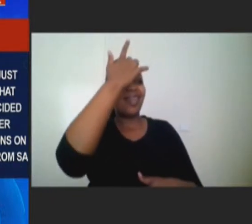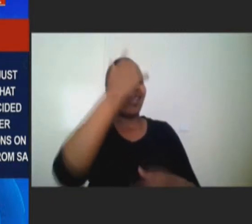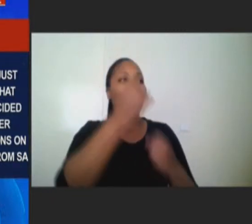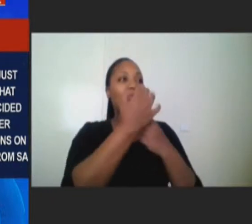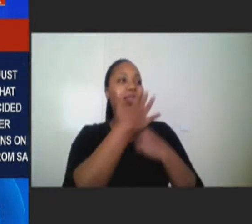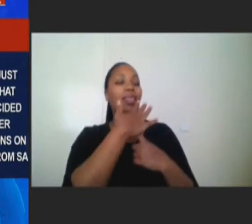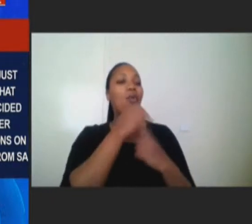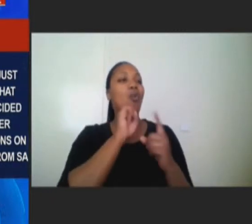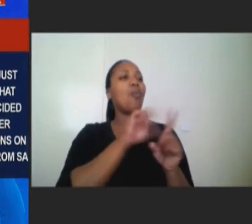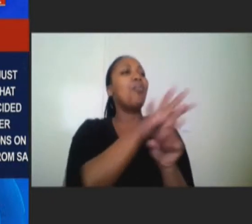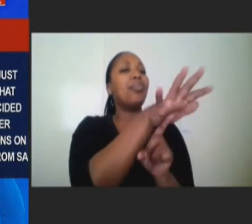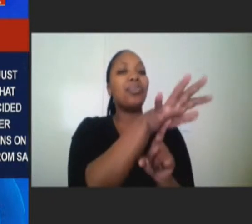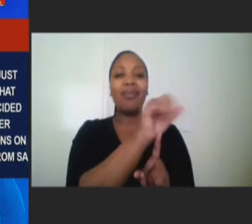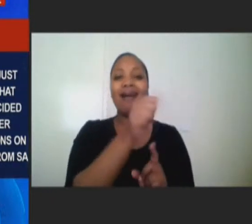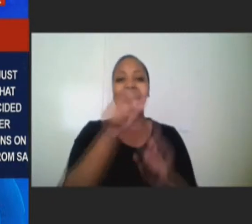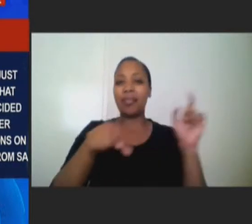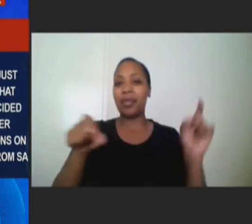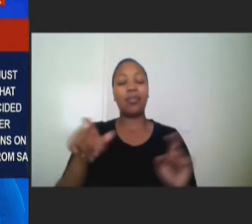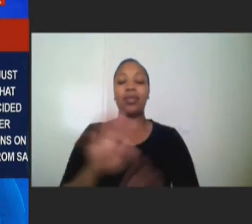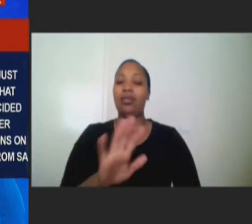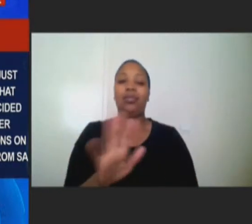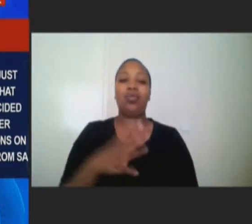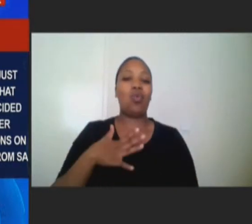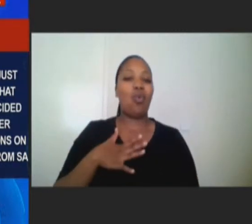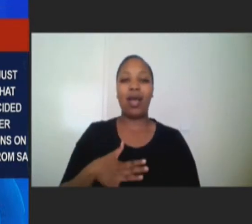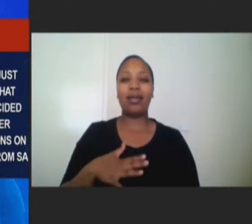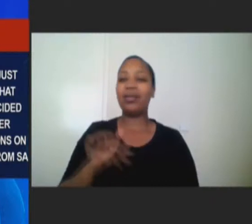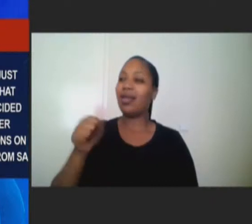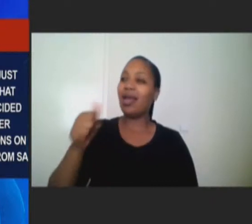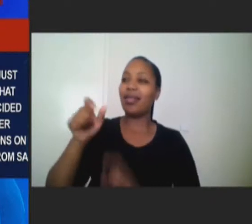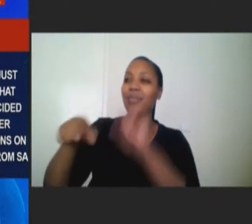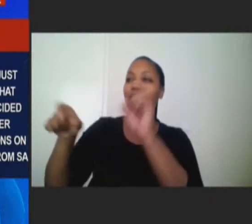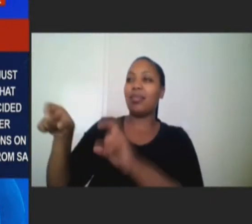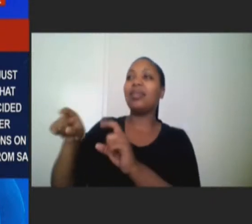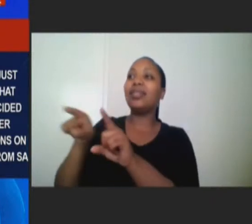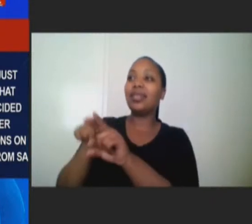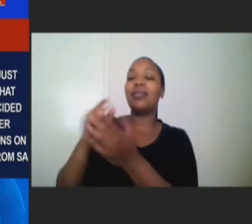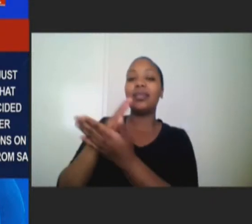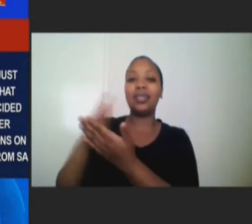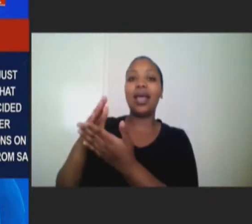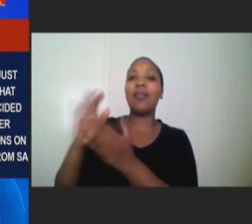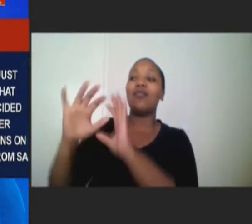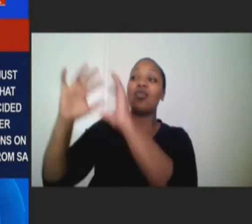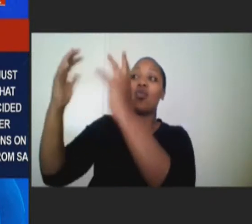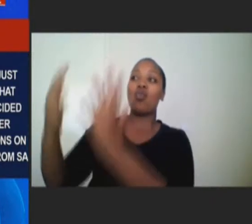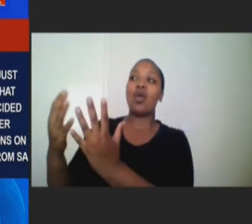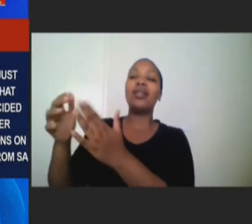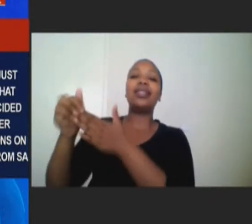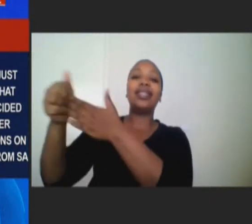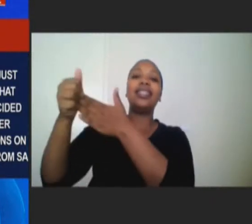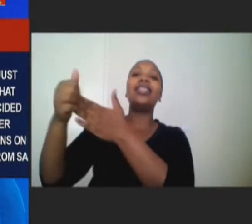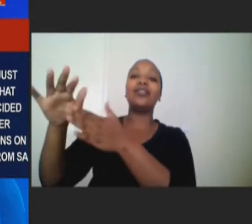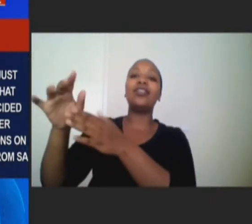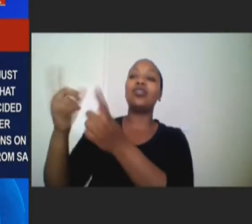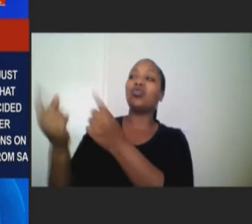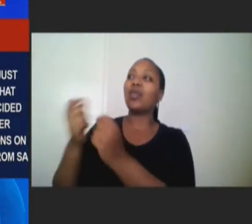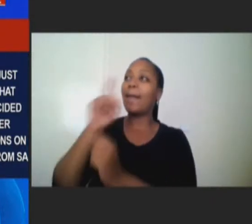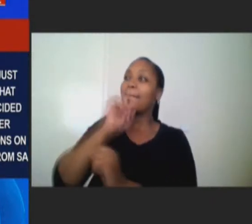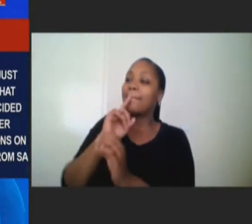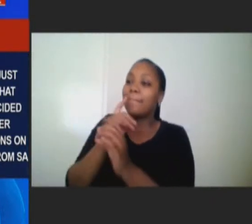And, like some of the world leaders have taken that kind of route. So that really remains our